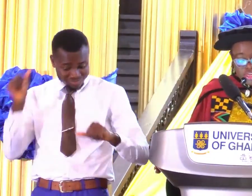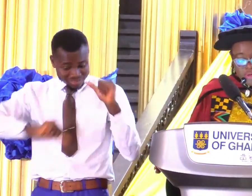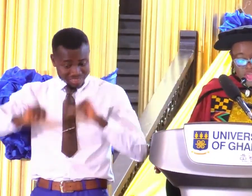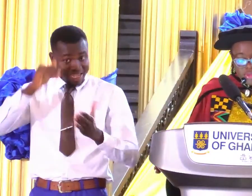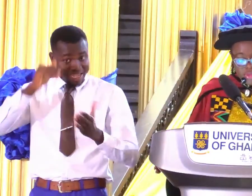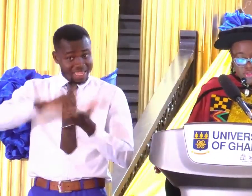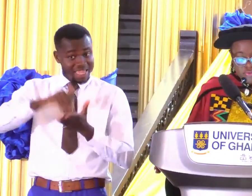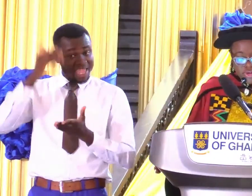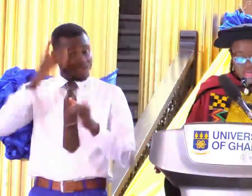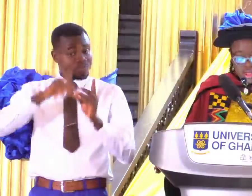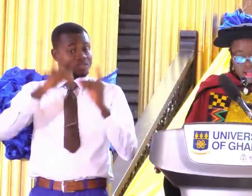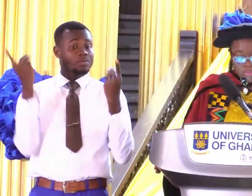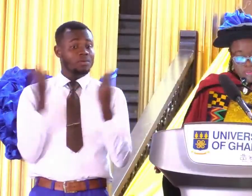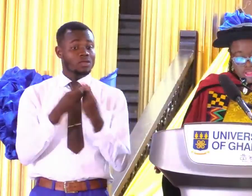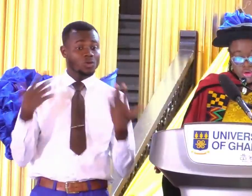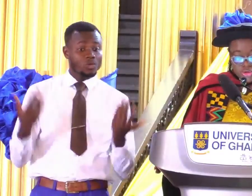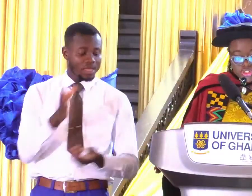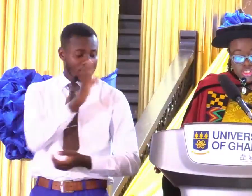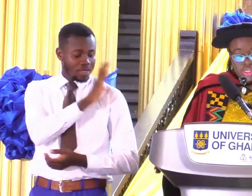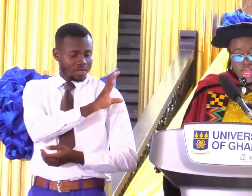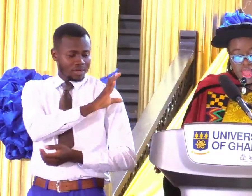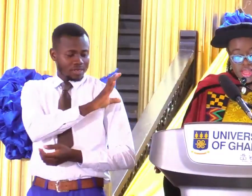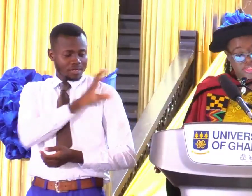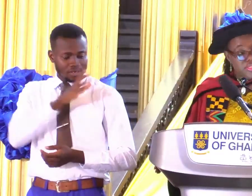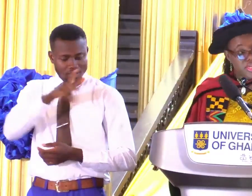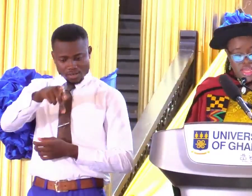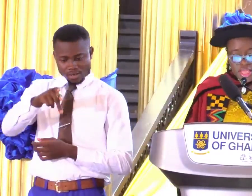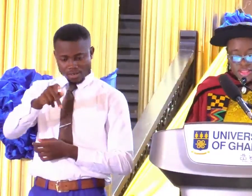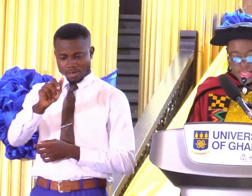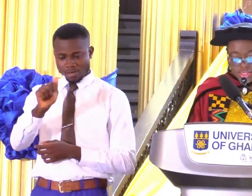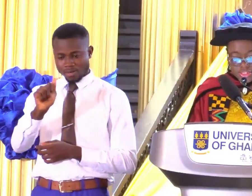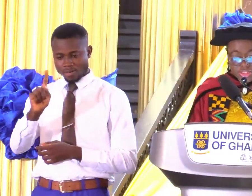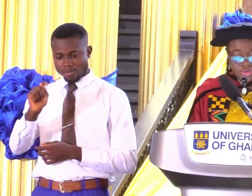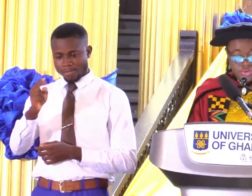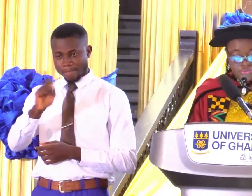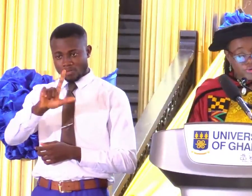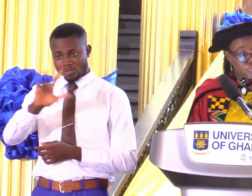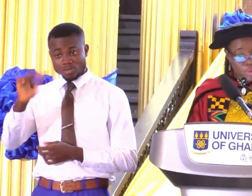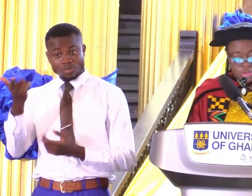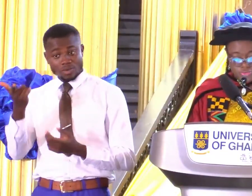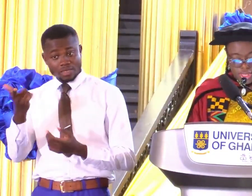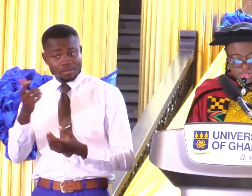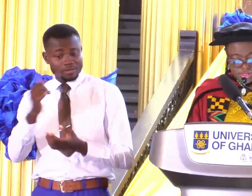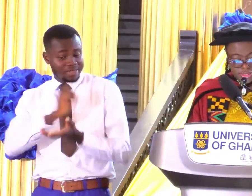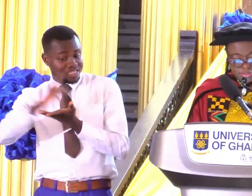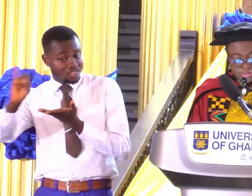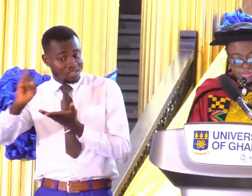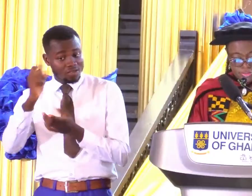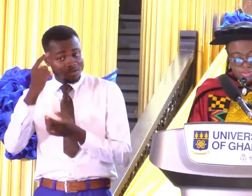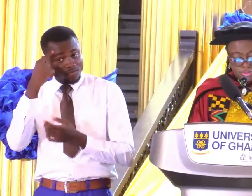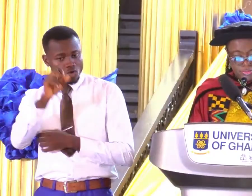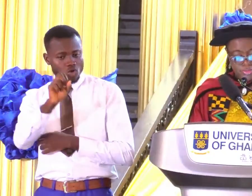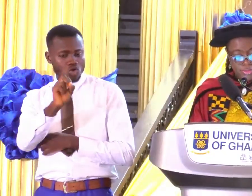the Department of Clinical Pathology at the Institute for 12 years.